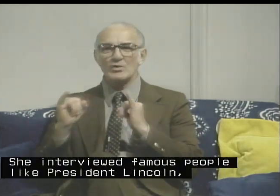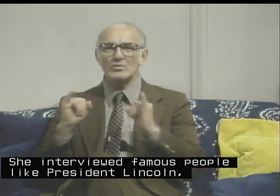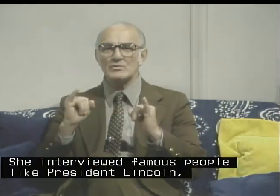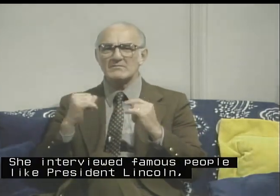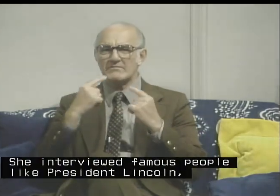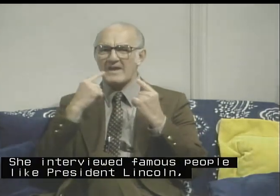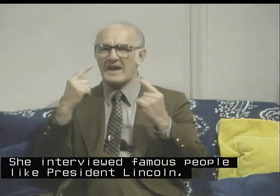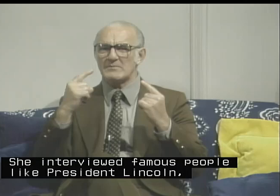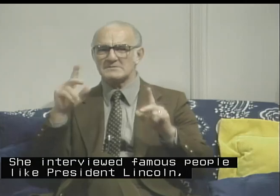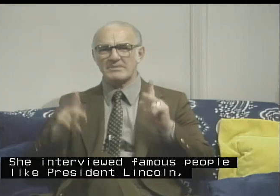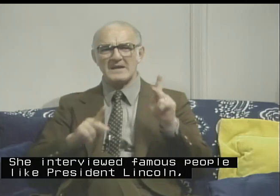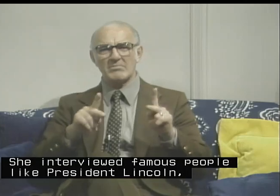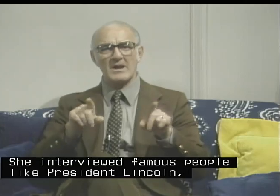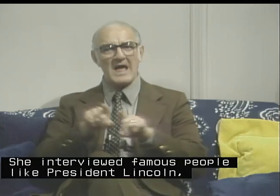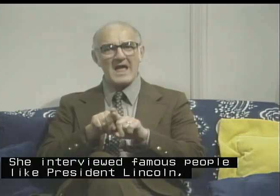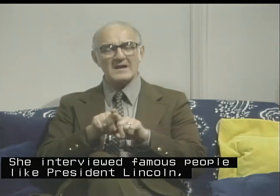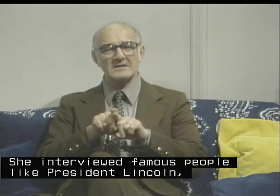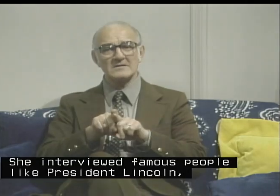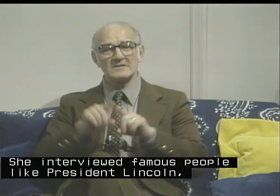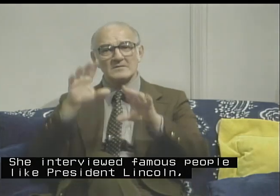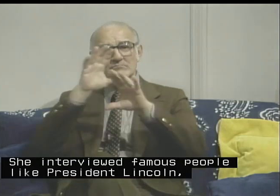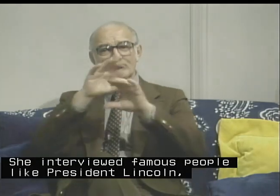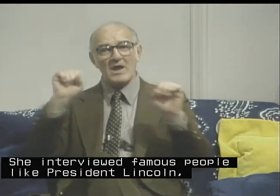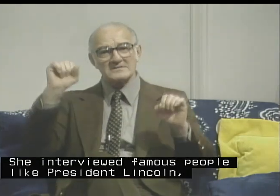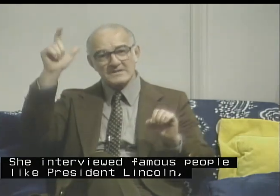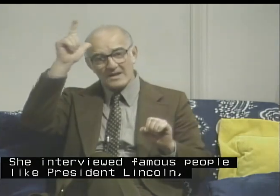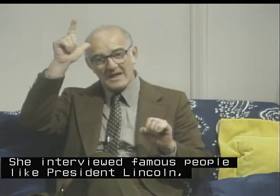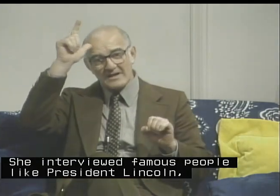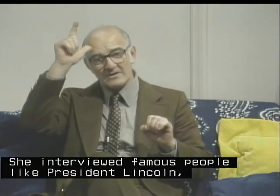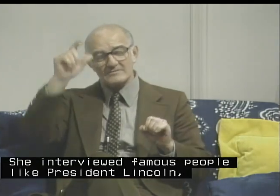interviewed famous people like President Lincoln,